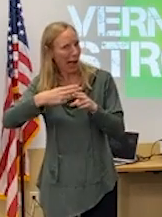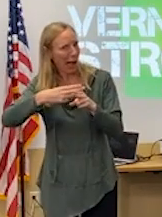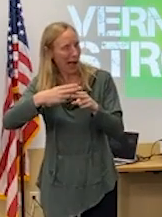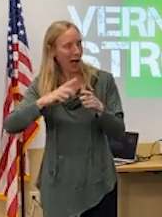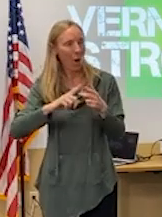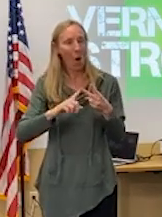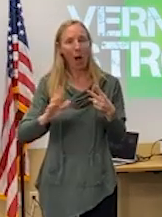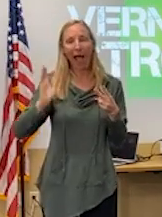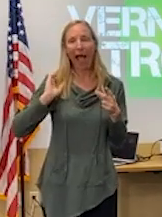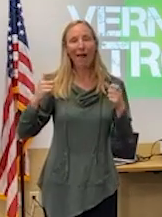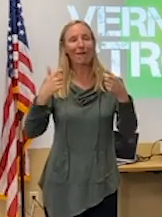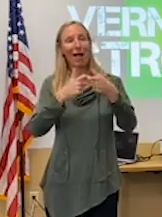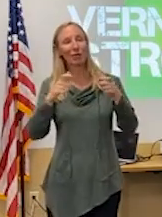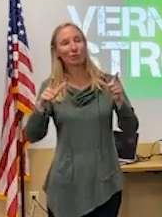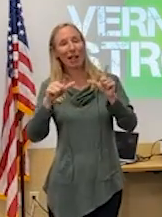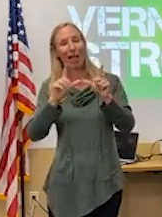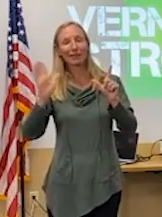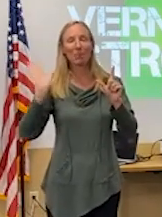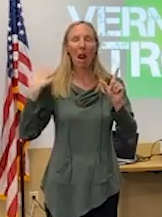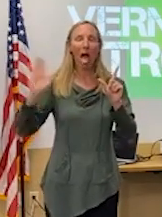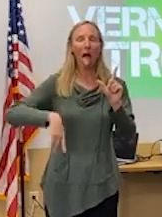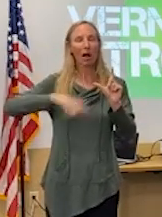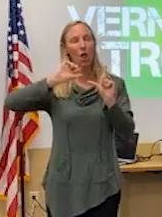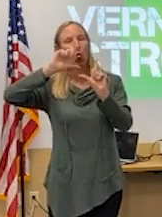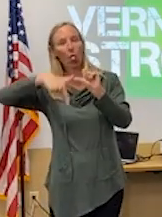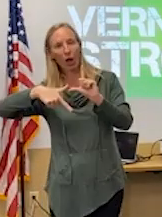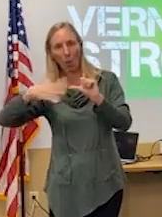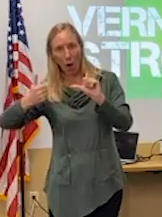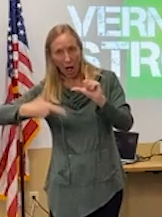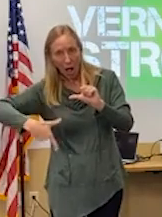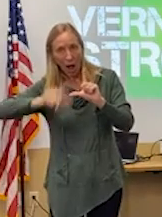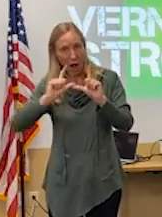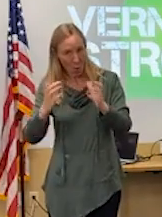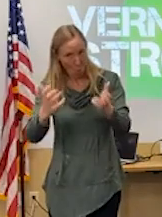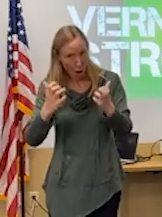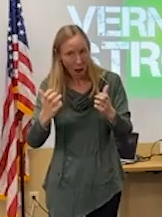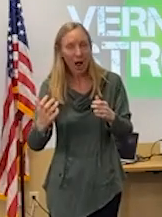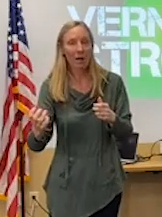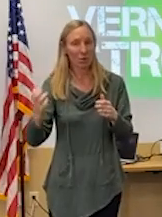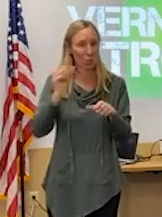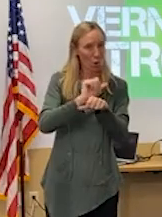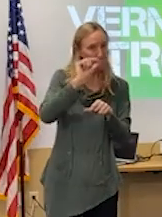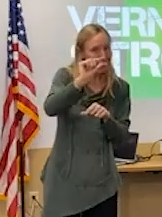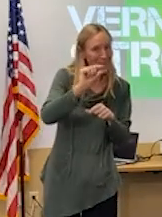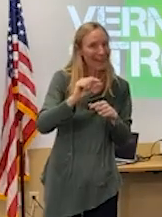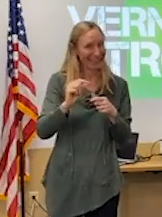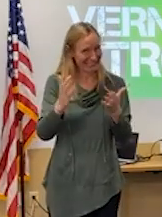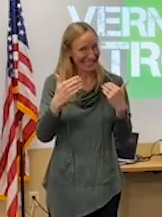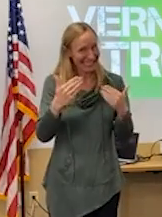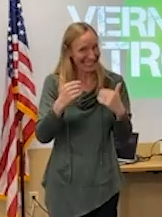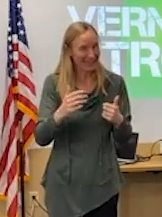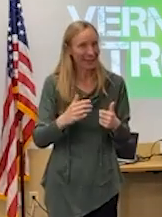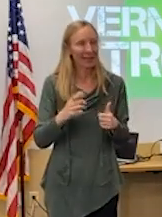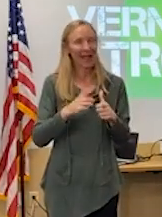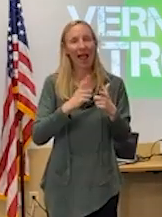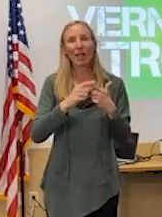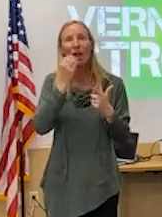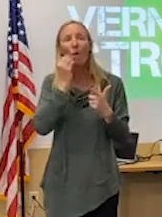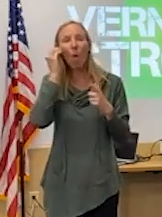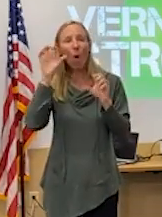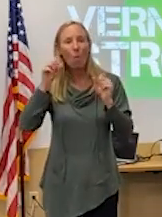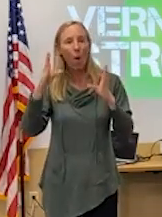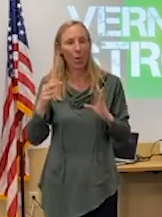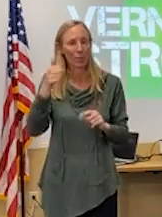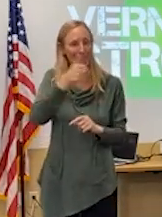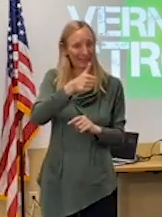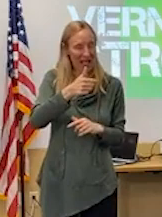electrical licenses that can be reinstated. I mean, there's all kinds of different approaches. And then the homeowners themselves are trying to figure out